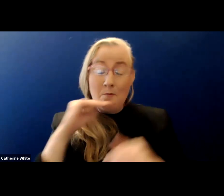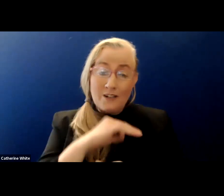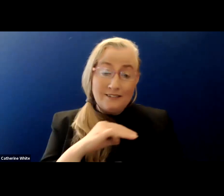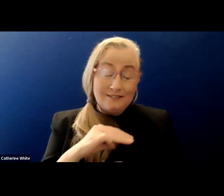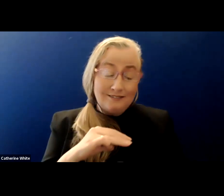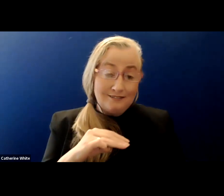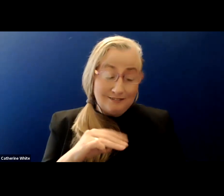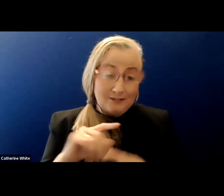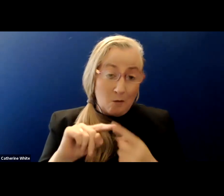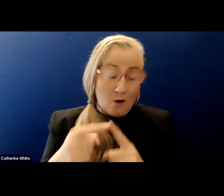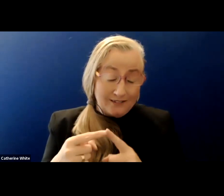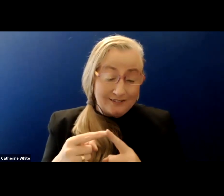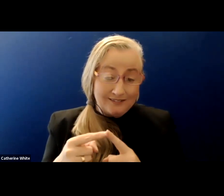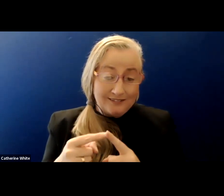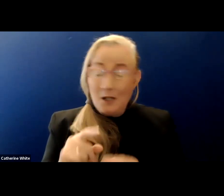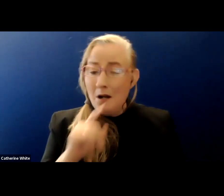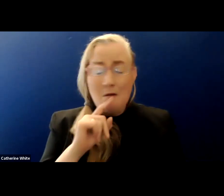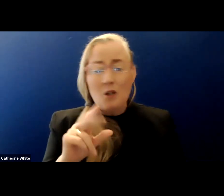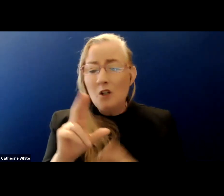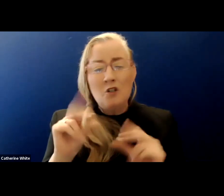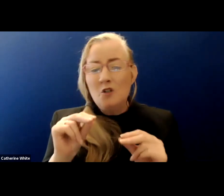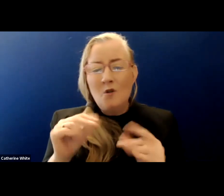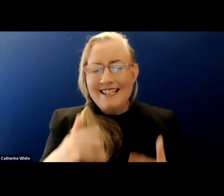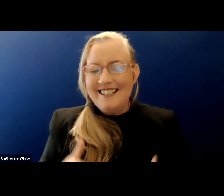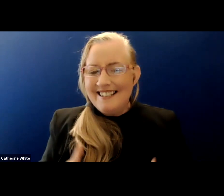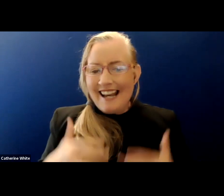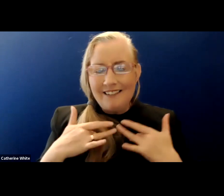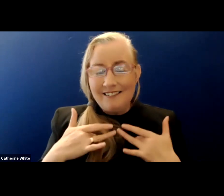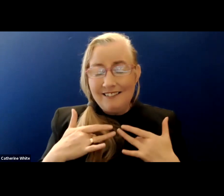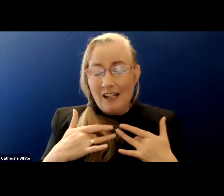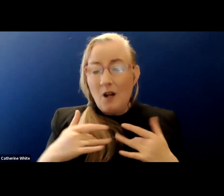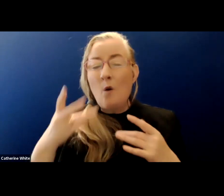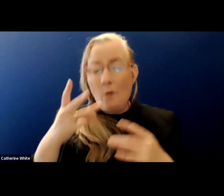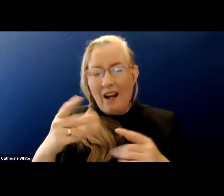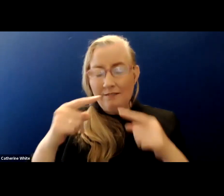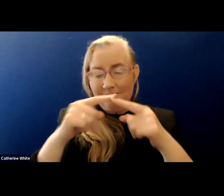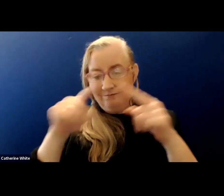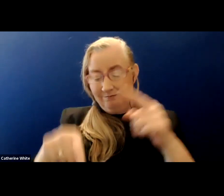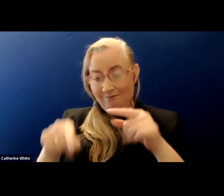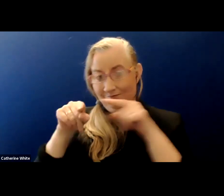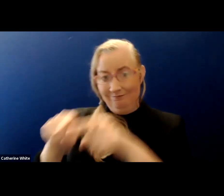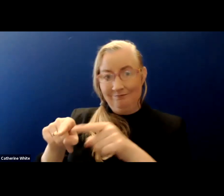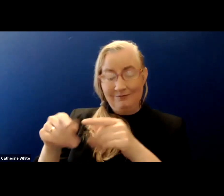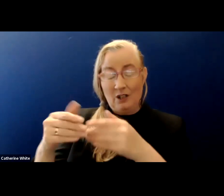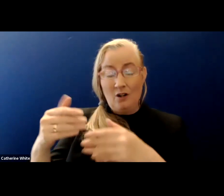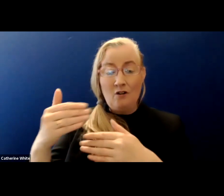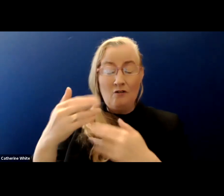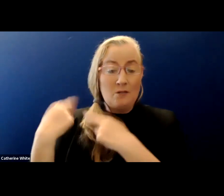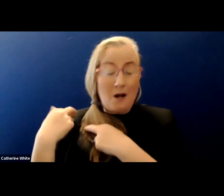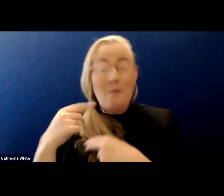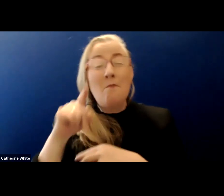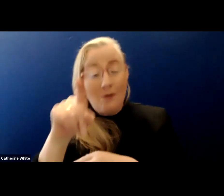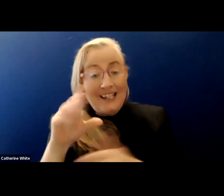high, it may be too narrow, but I don't think there was any sense that it should trickle down further than that. But I do agree there is an issue there